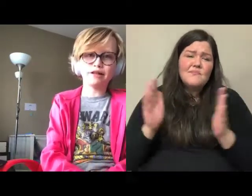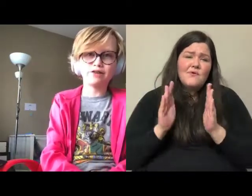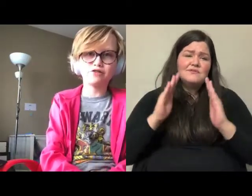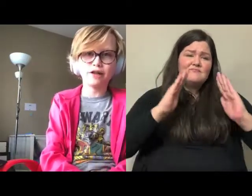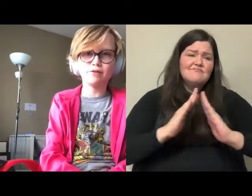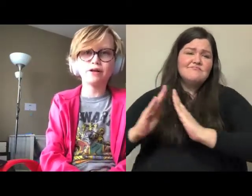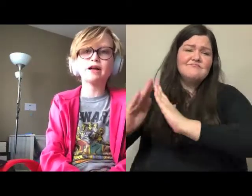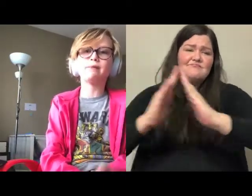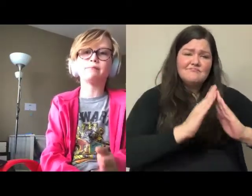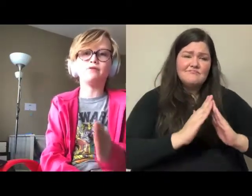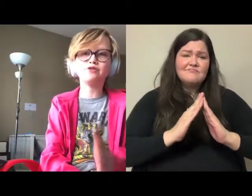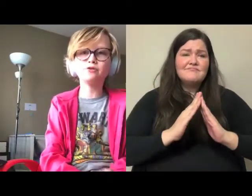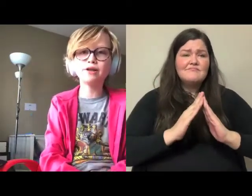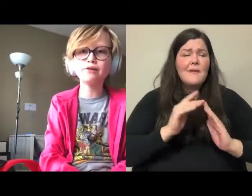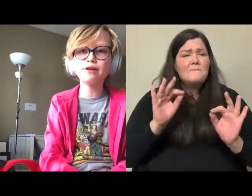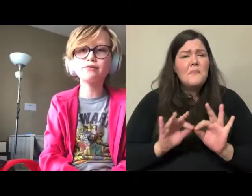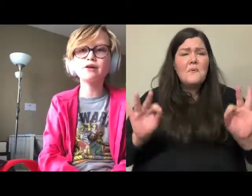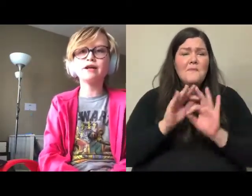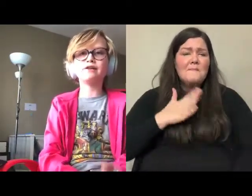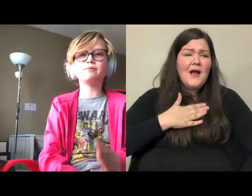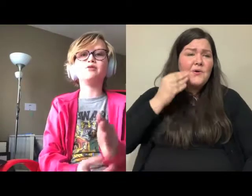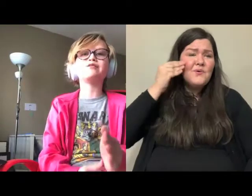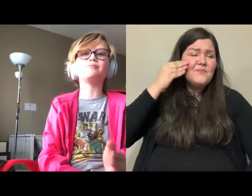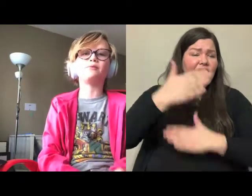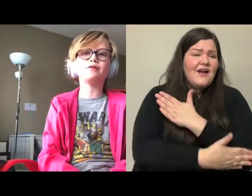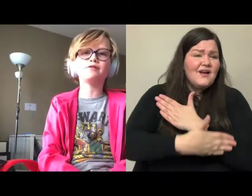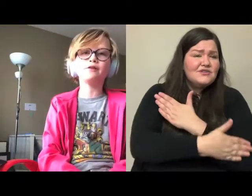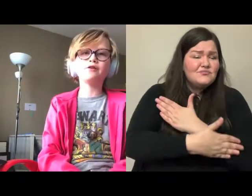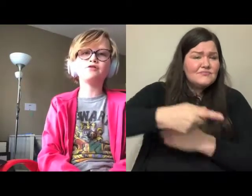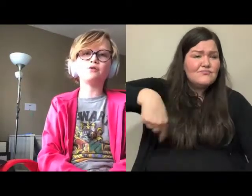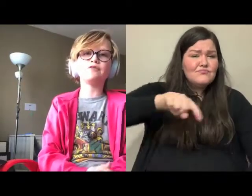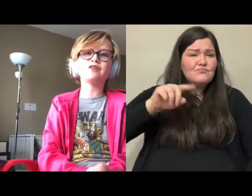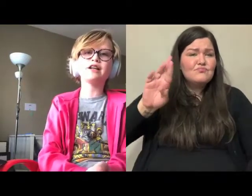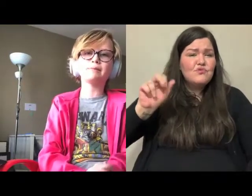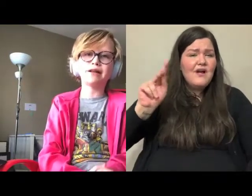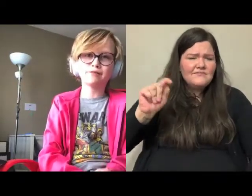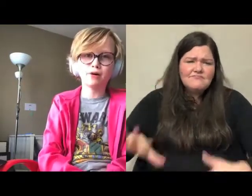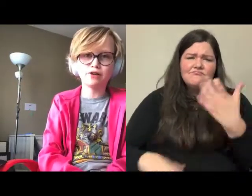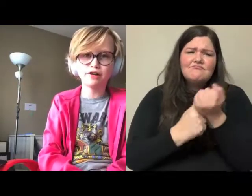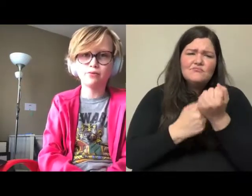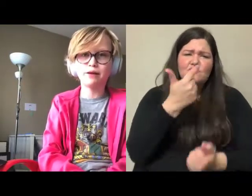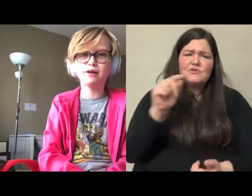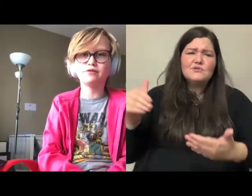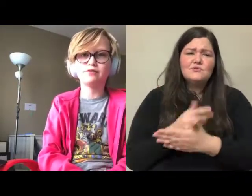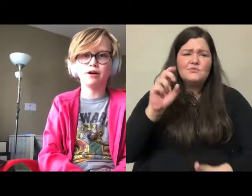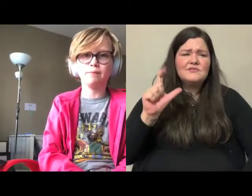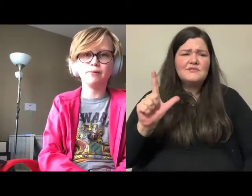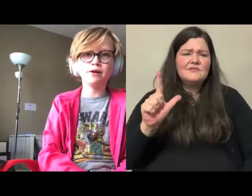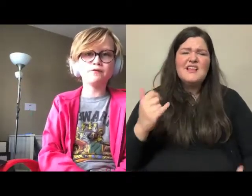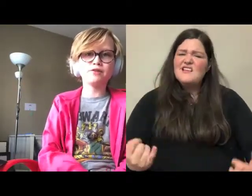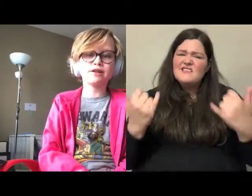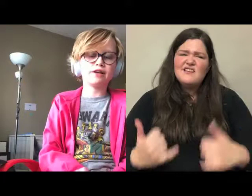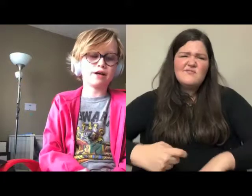implemented on the national level. There can be provincial Green New Deals and even municipal ones. So I've decided that my next project will be